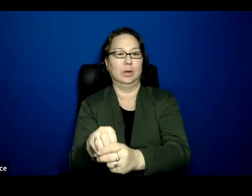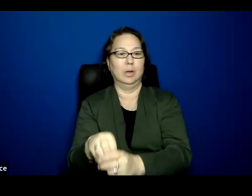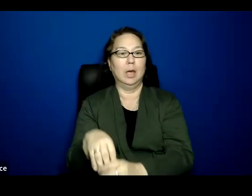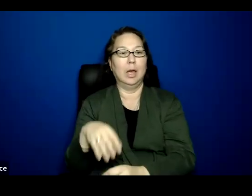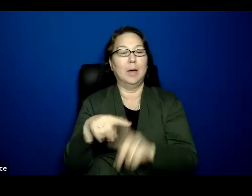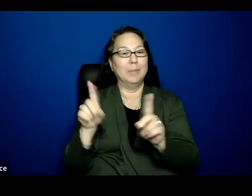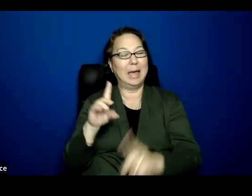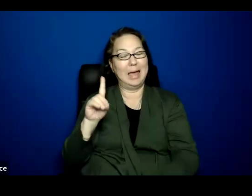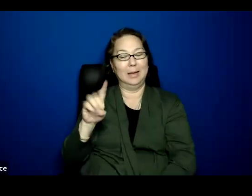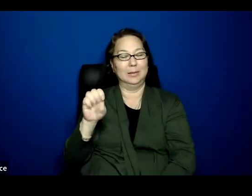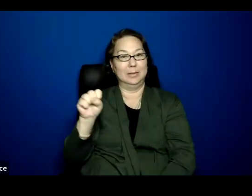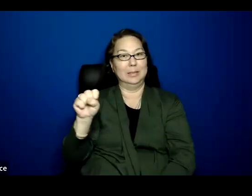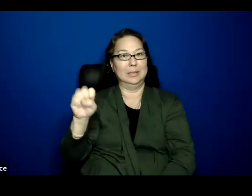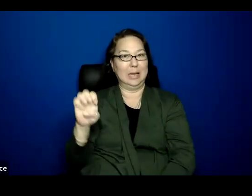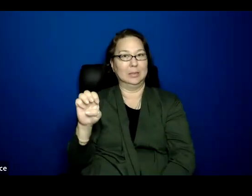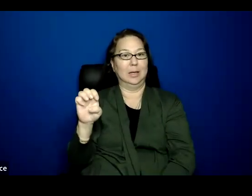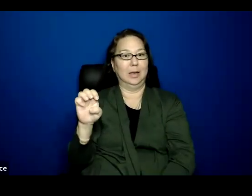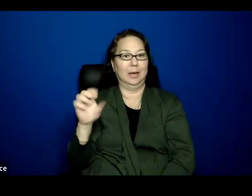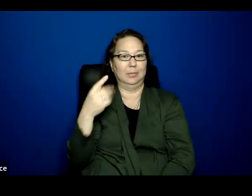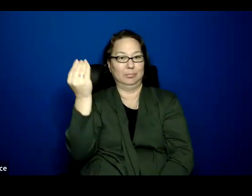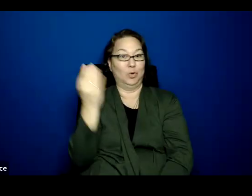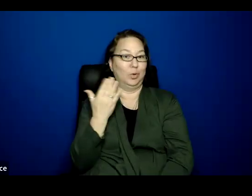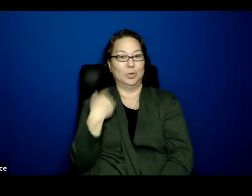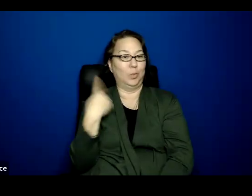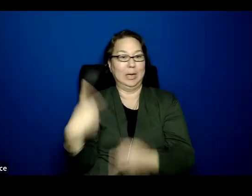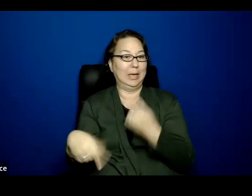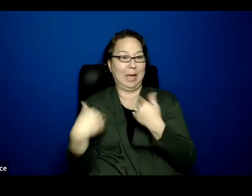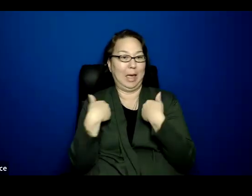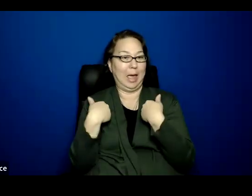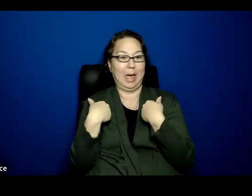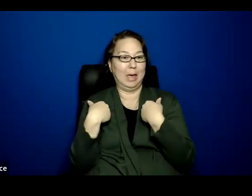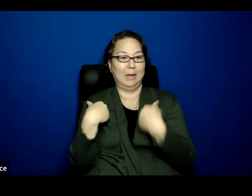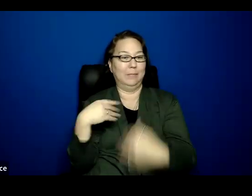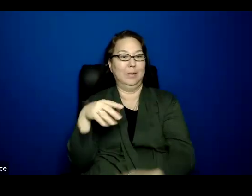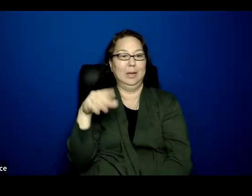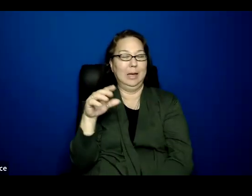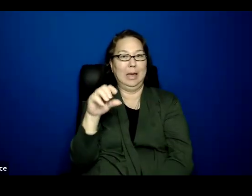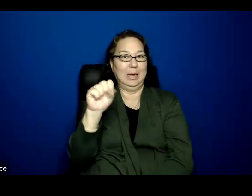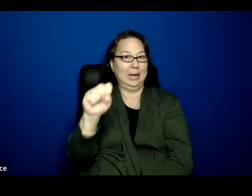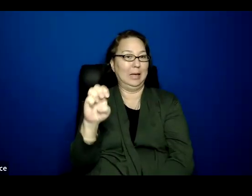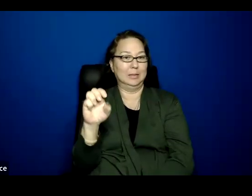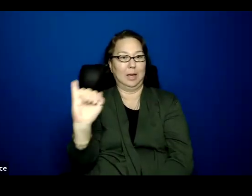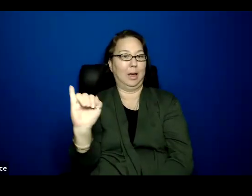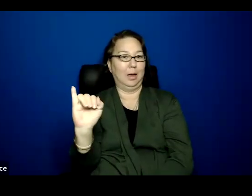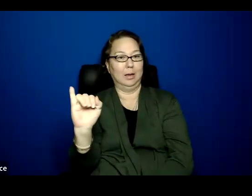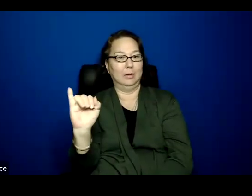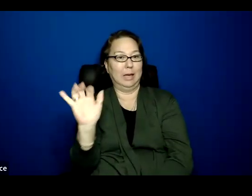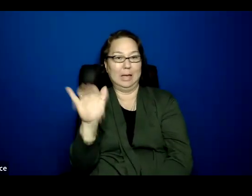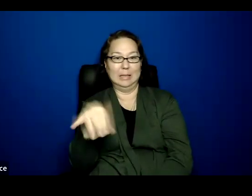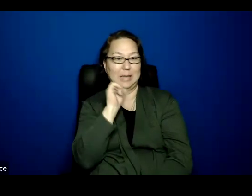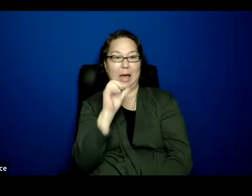SEI. It's not a program that is approved by the state. And so that we were in violation of that. And so as we